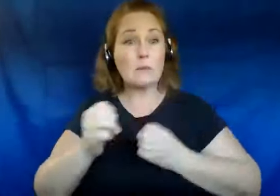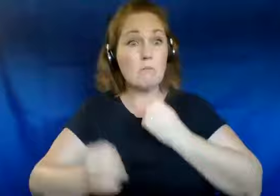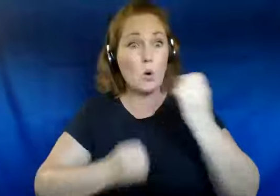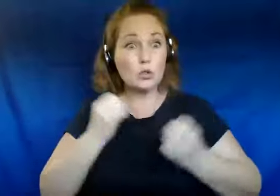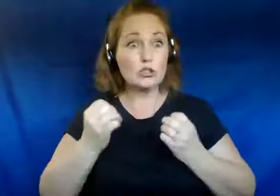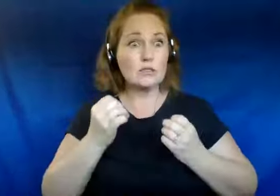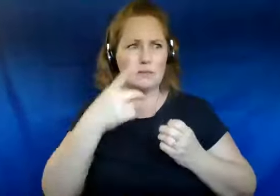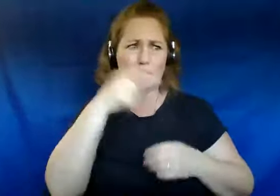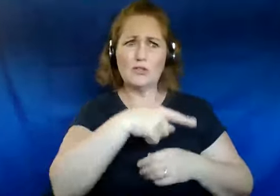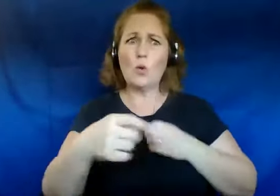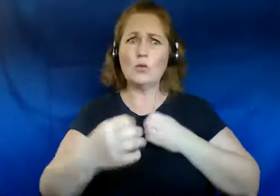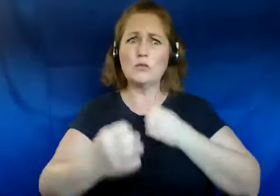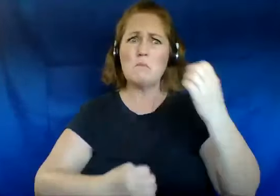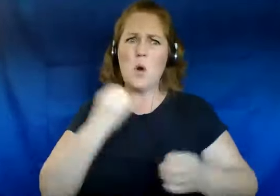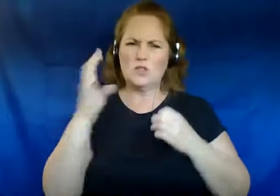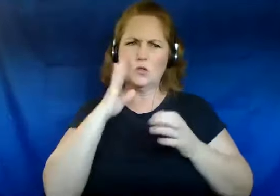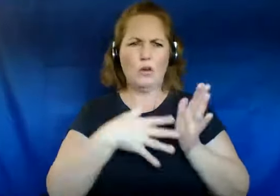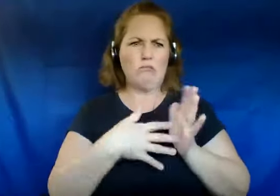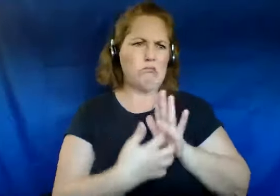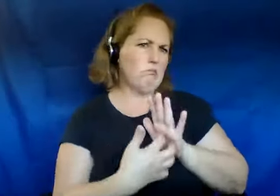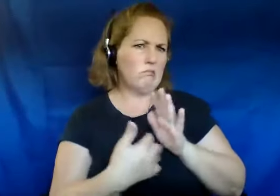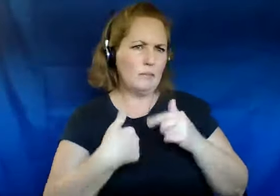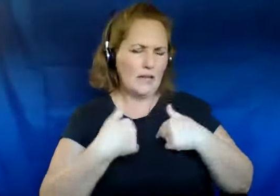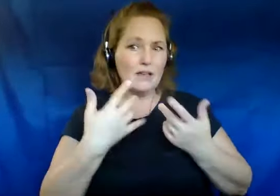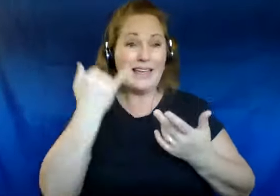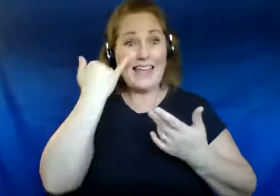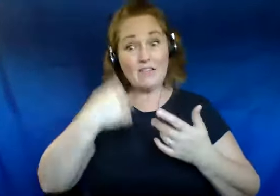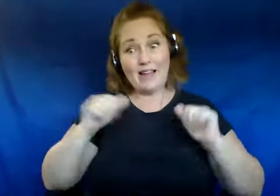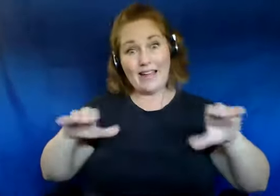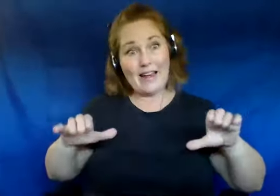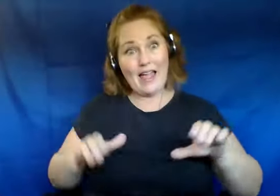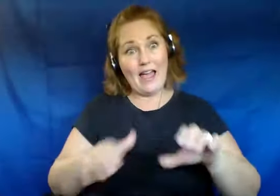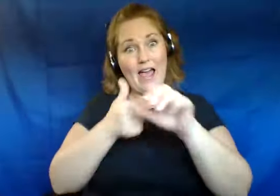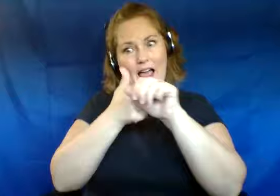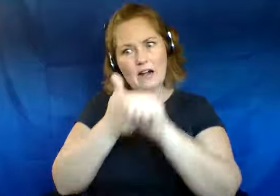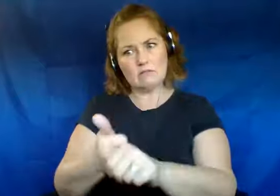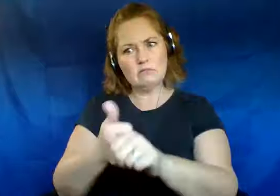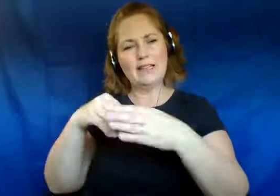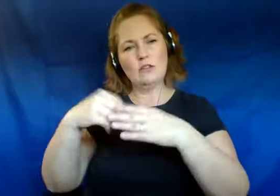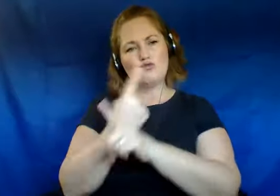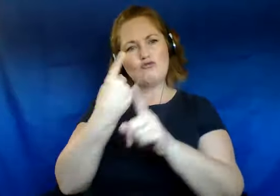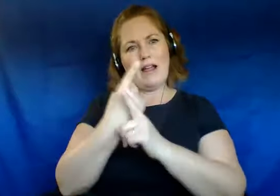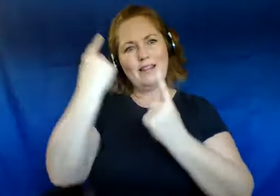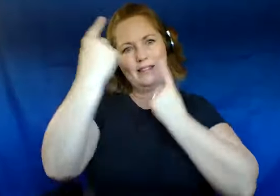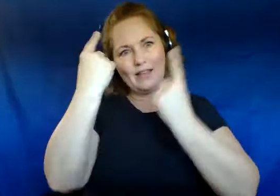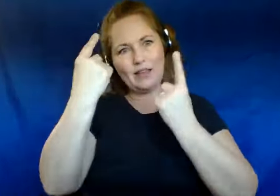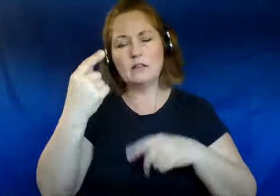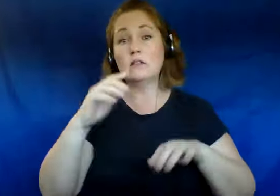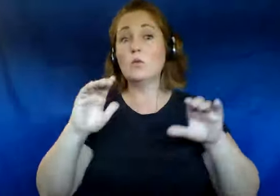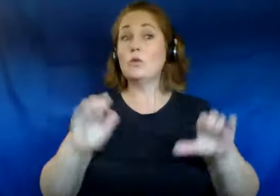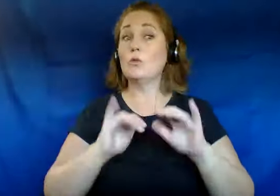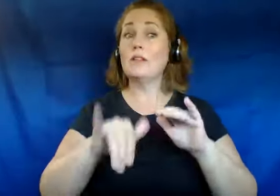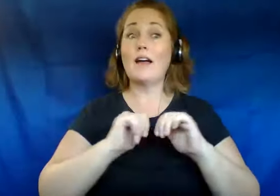crippling effects if we can act our way into right thinking. We do this by saying